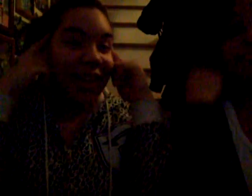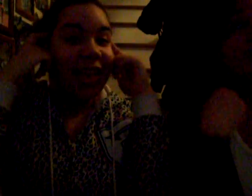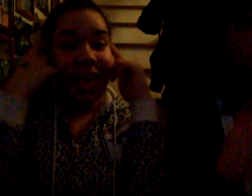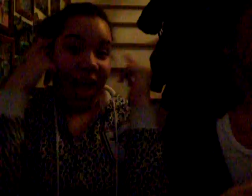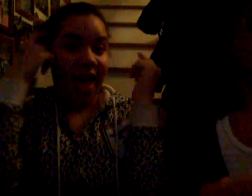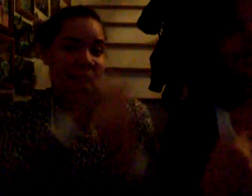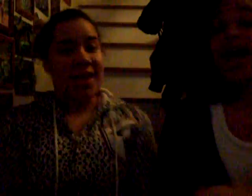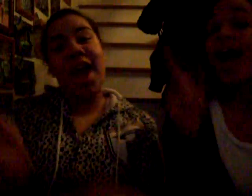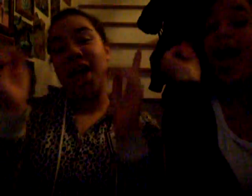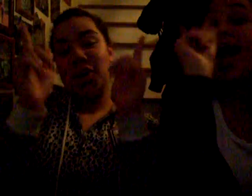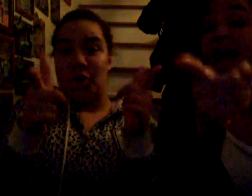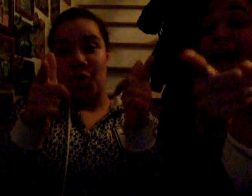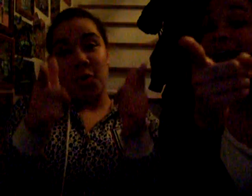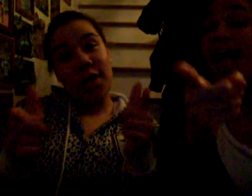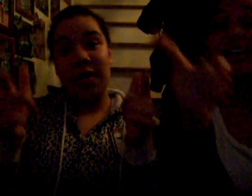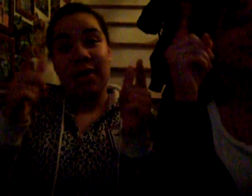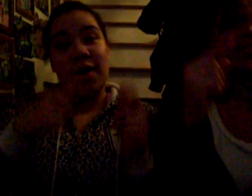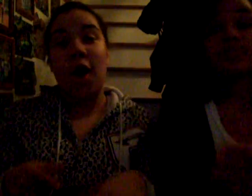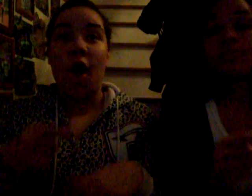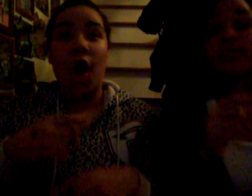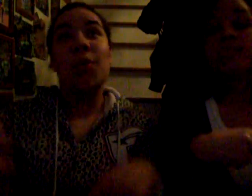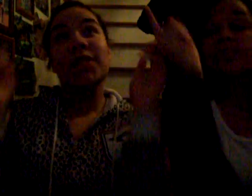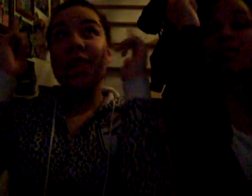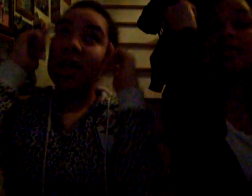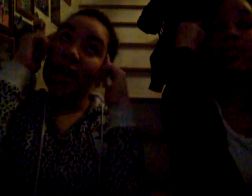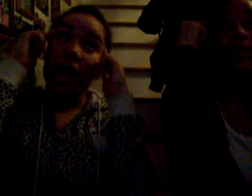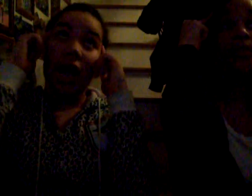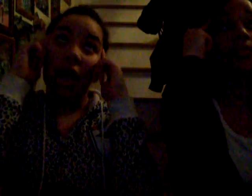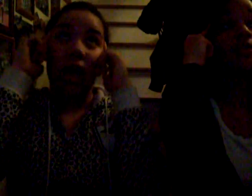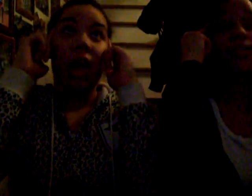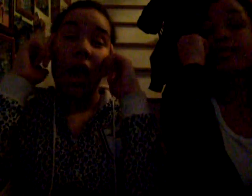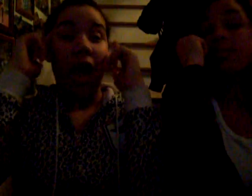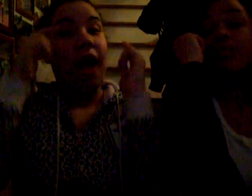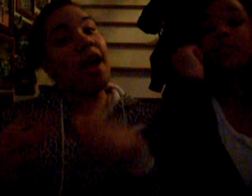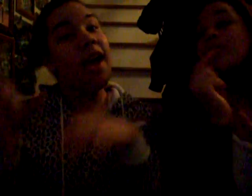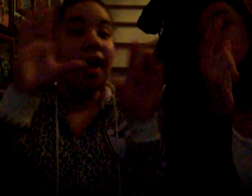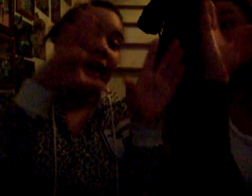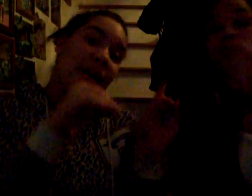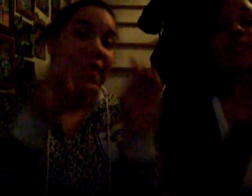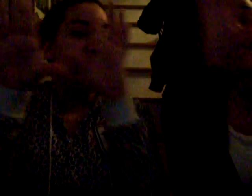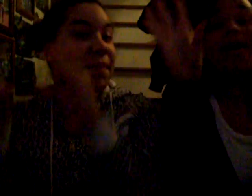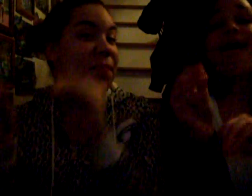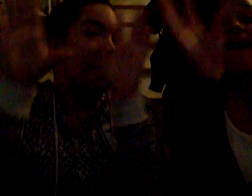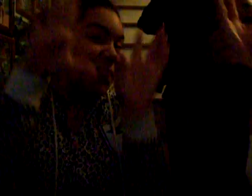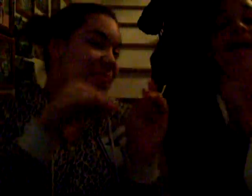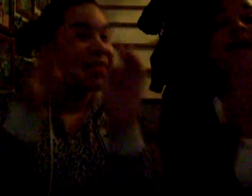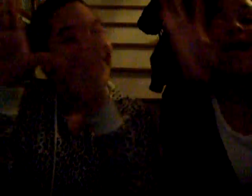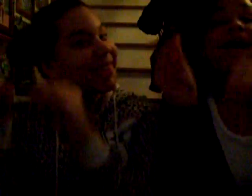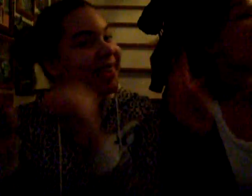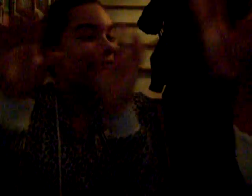And you overthink, always speak critically